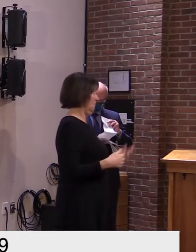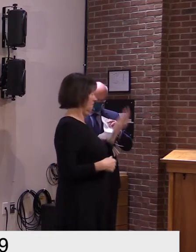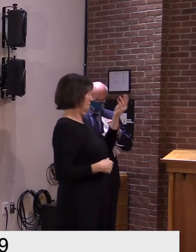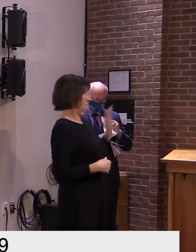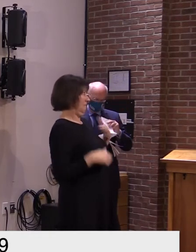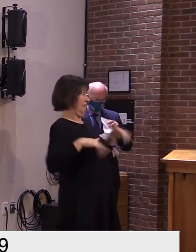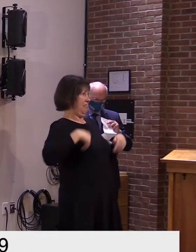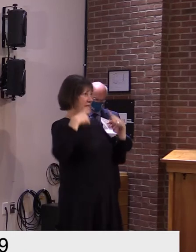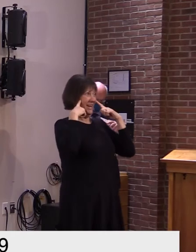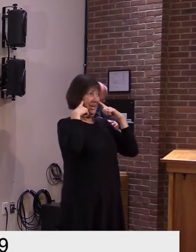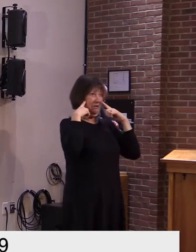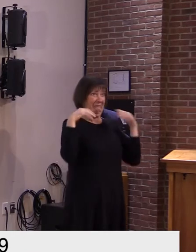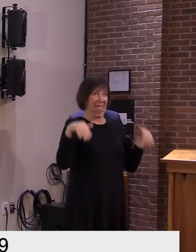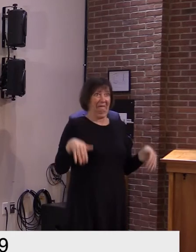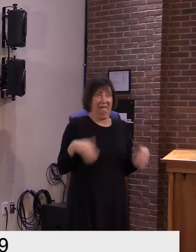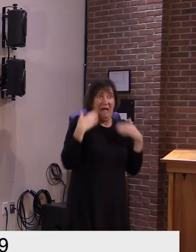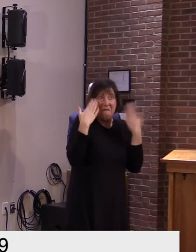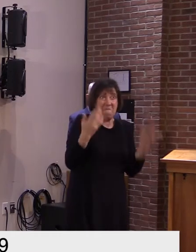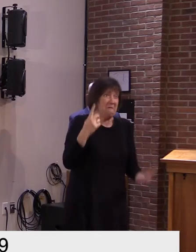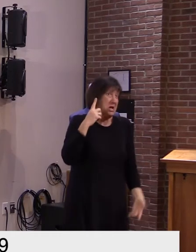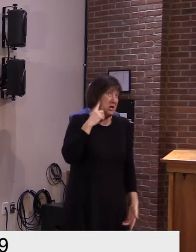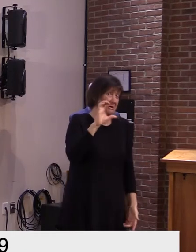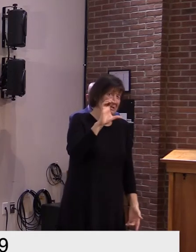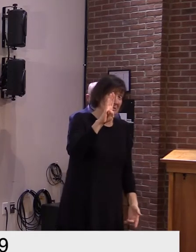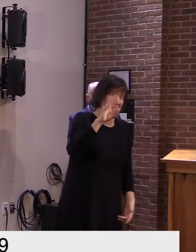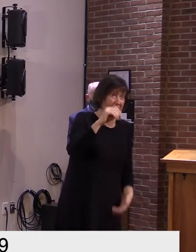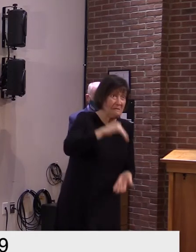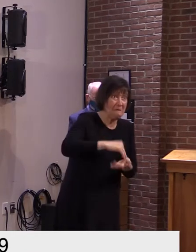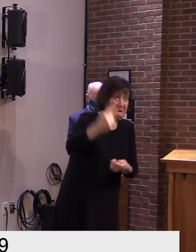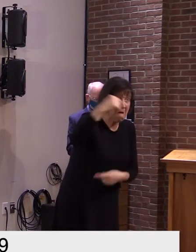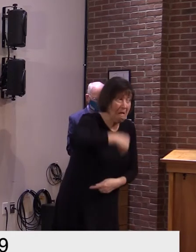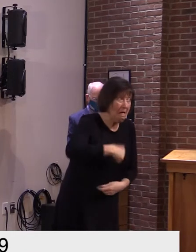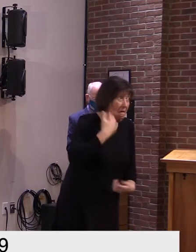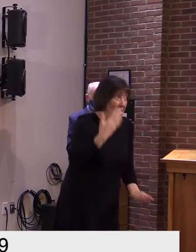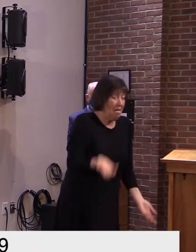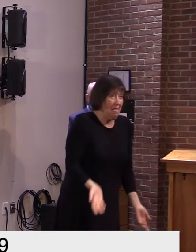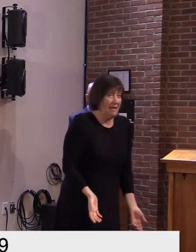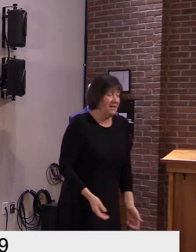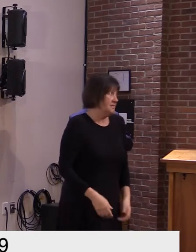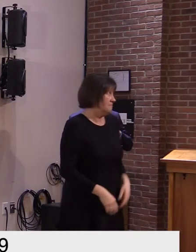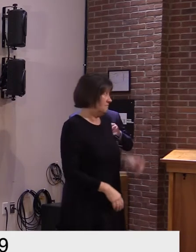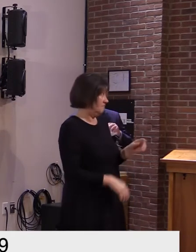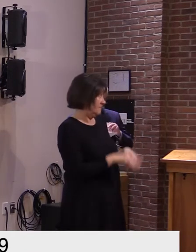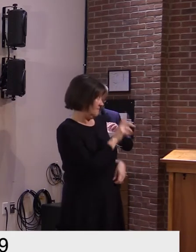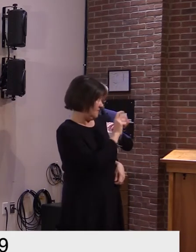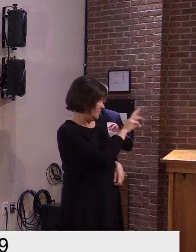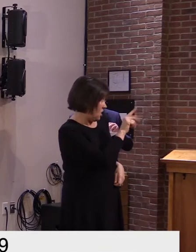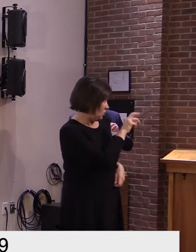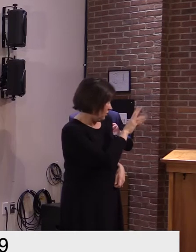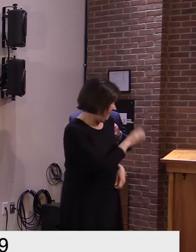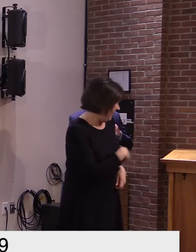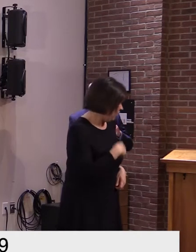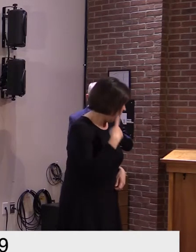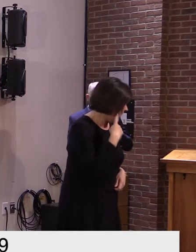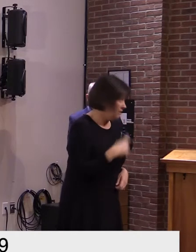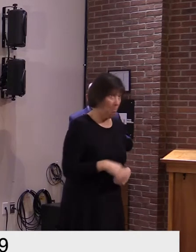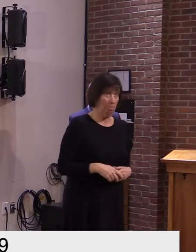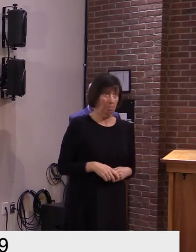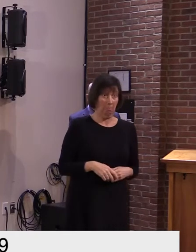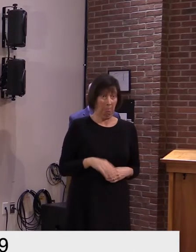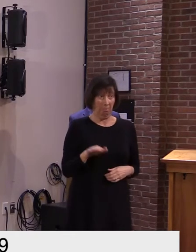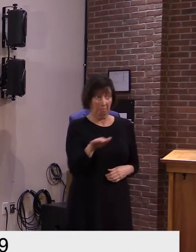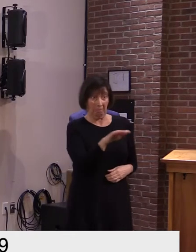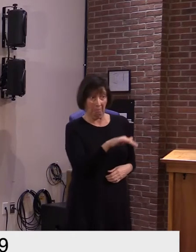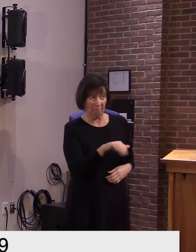I have not had any word on that. Dr. Levine, anything you may have heard? Secretary Smith, Commissioner